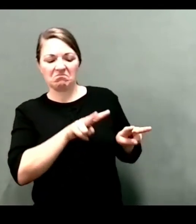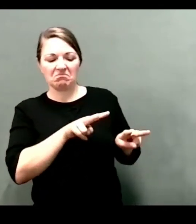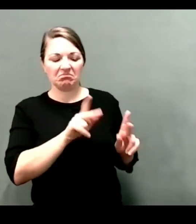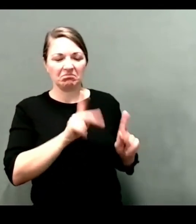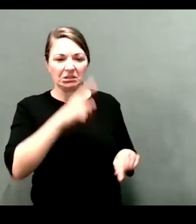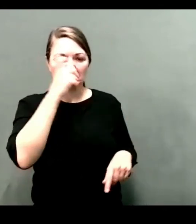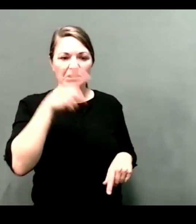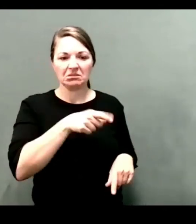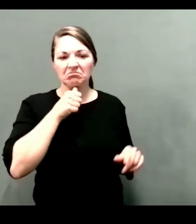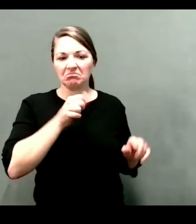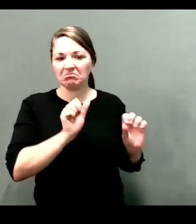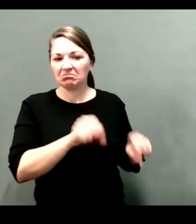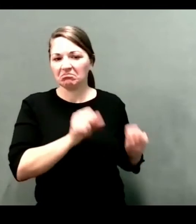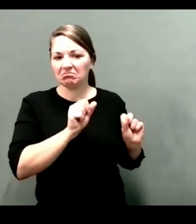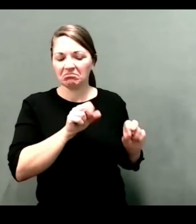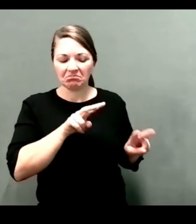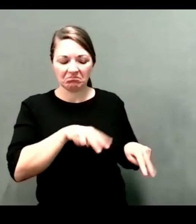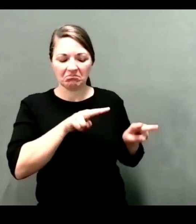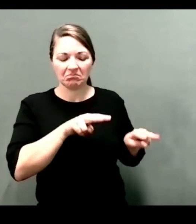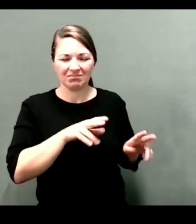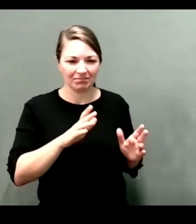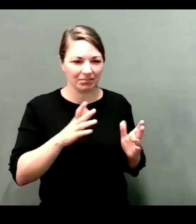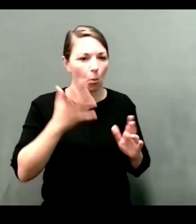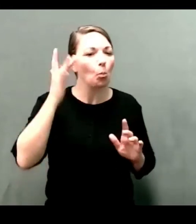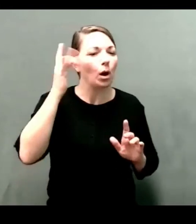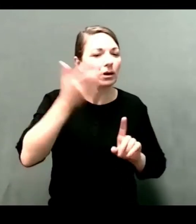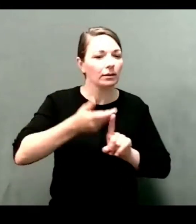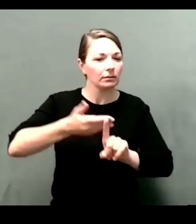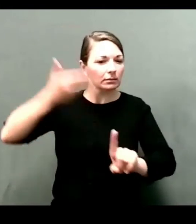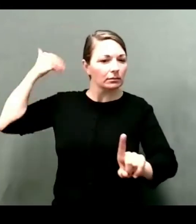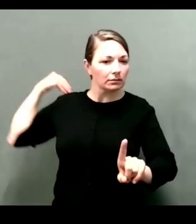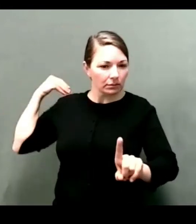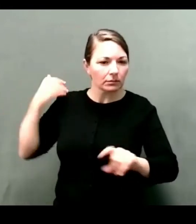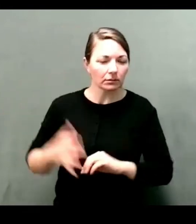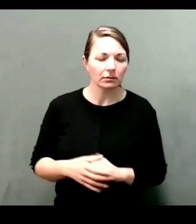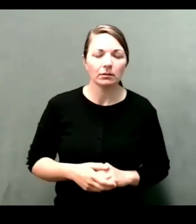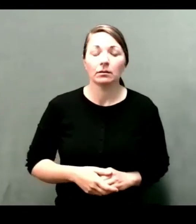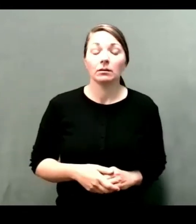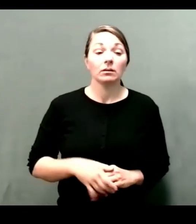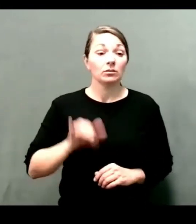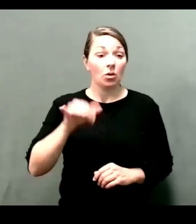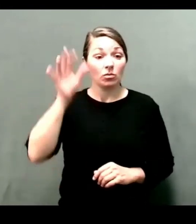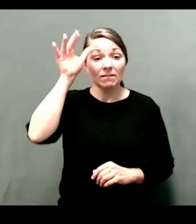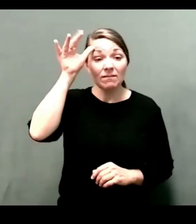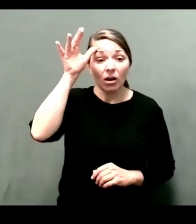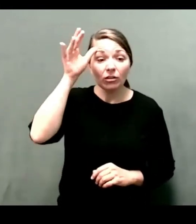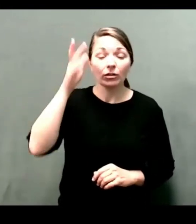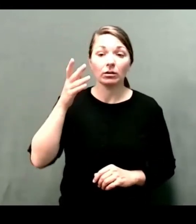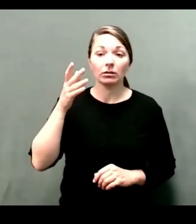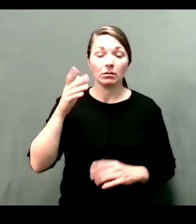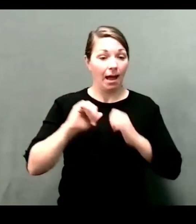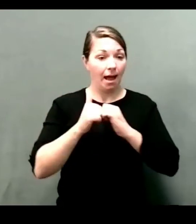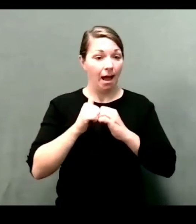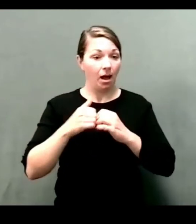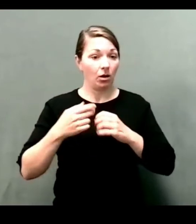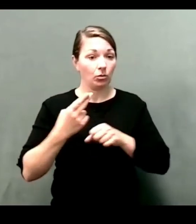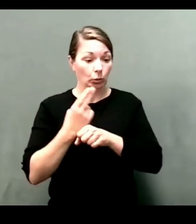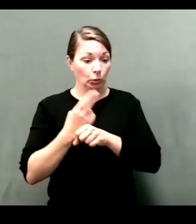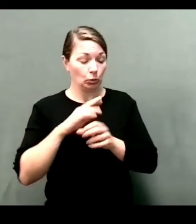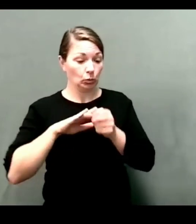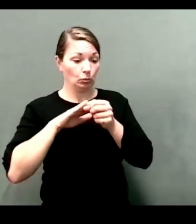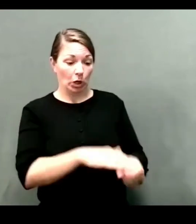right? The second section here is thinking about how the parent, in this case the father, how they used this form of oppression,